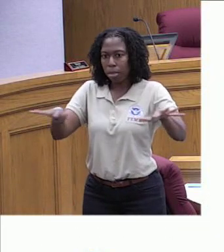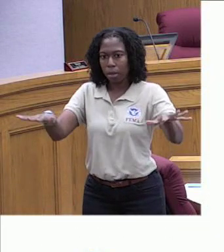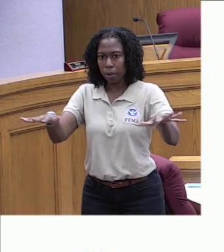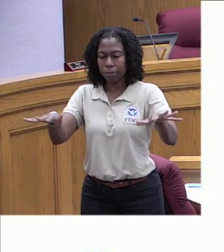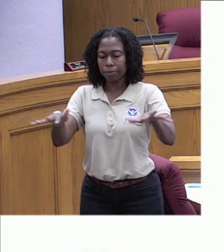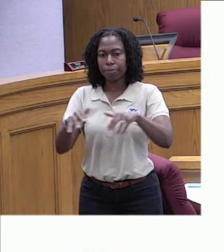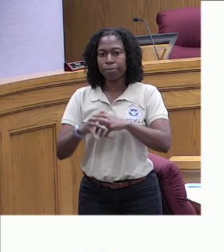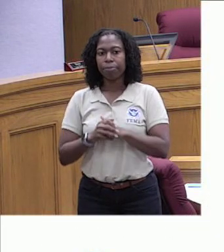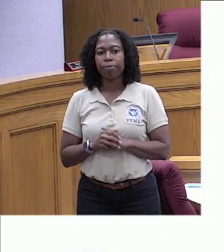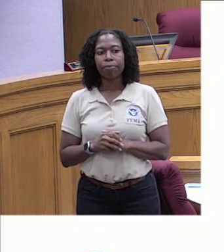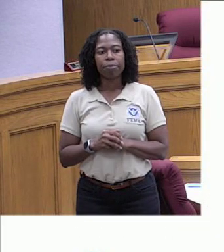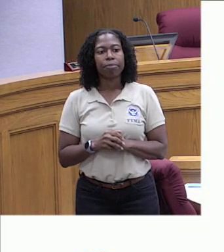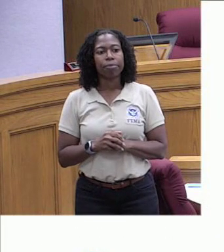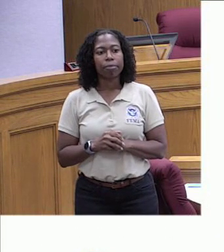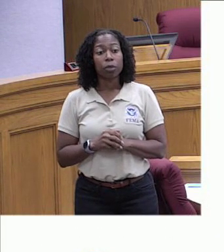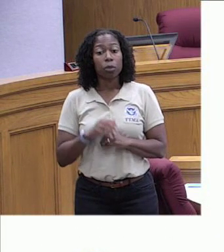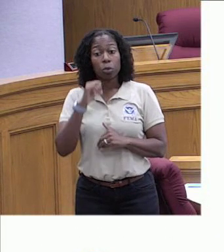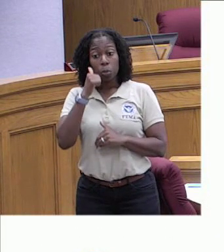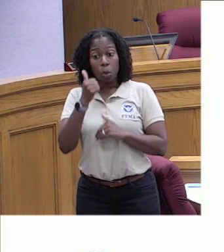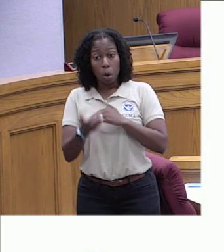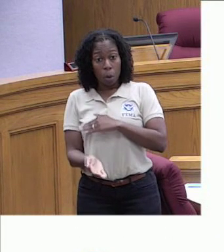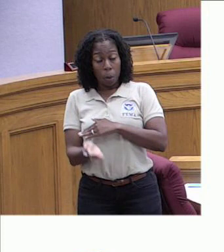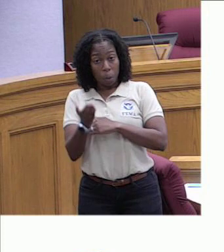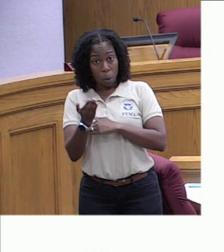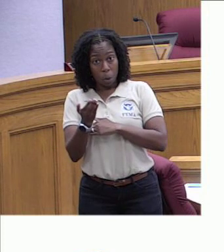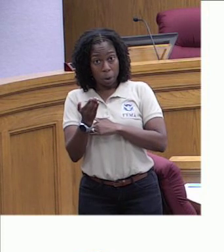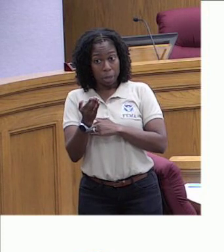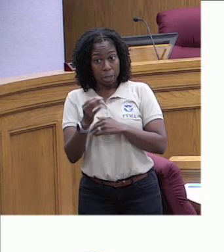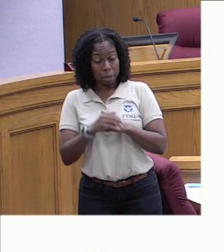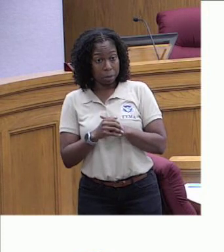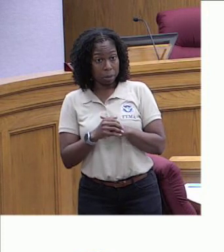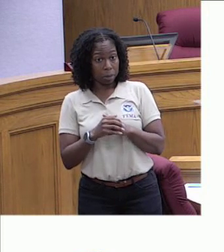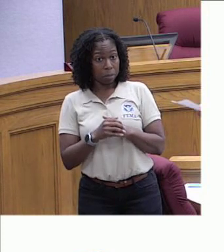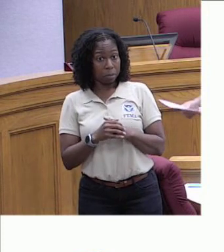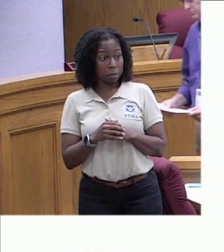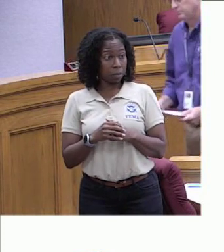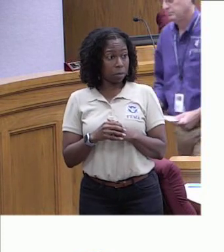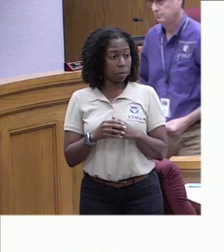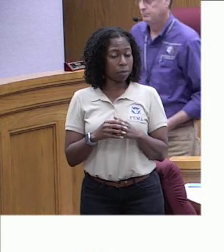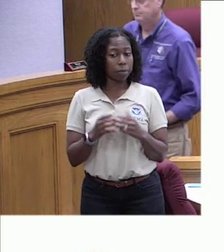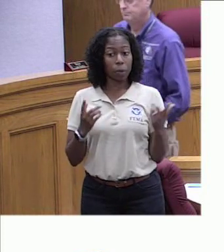our brief will be tomorrow morning at 10 o'clock. Does anyone have any questions for me?